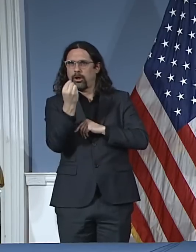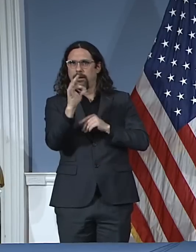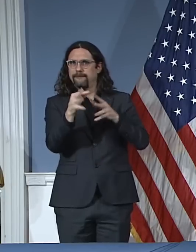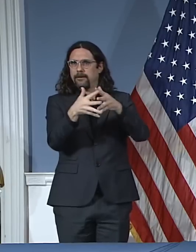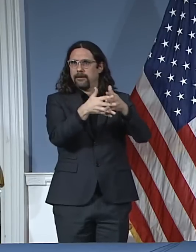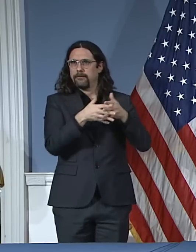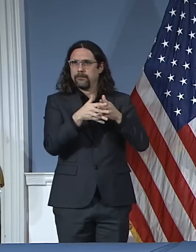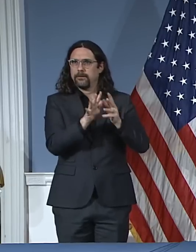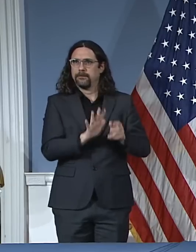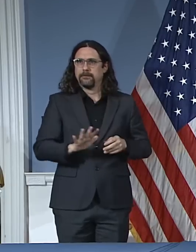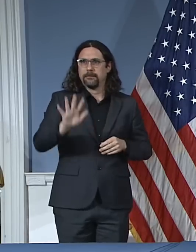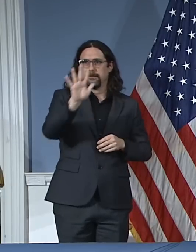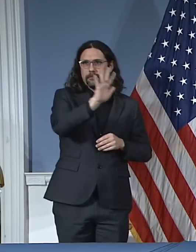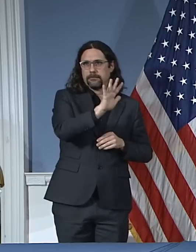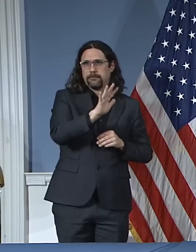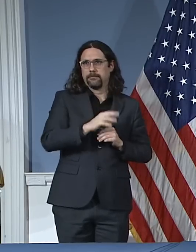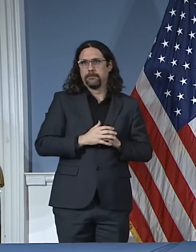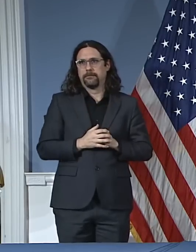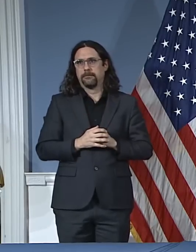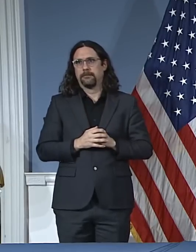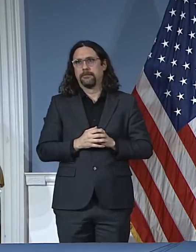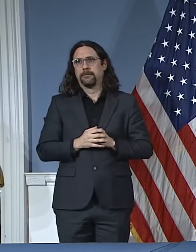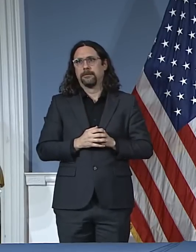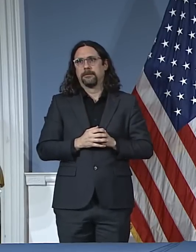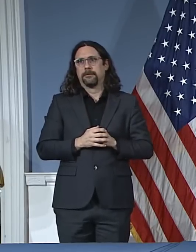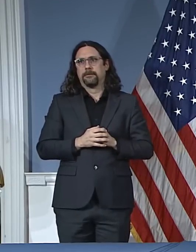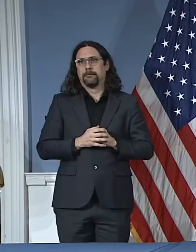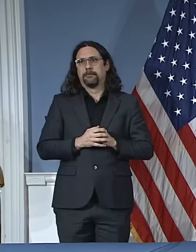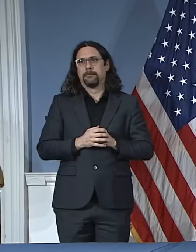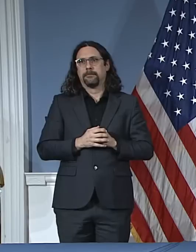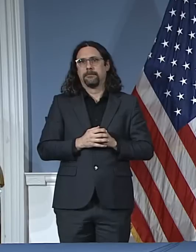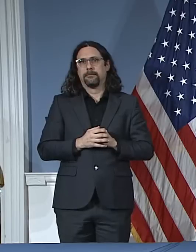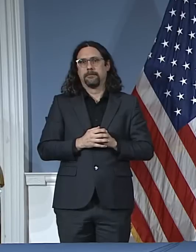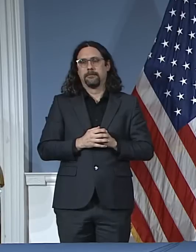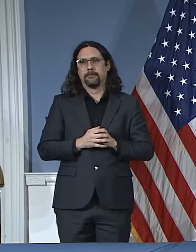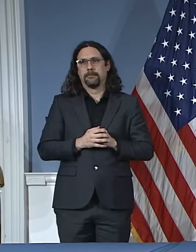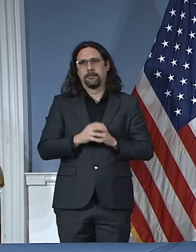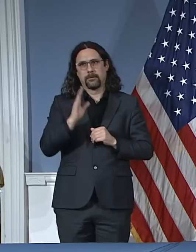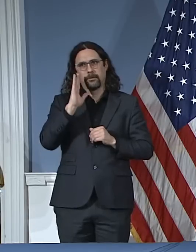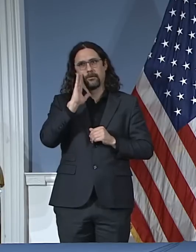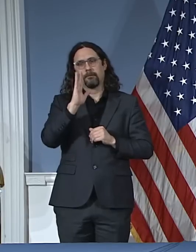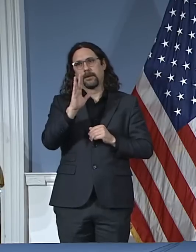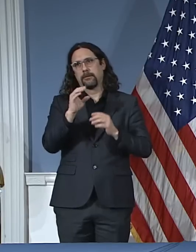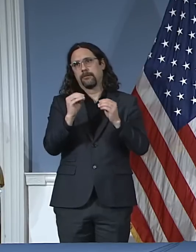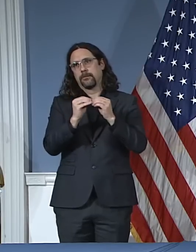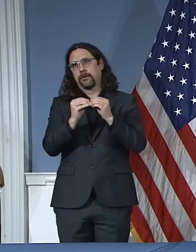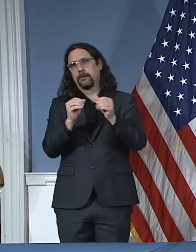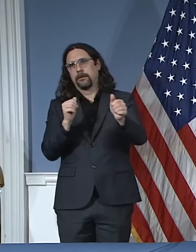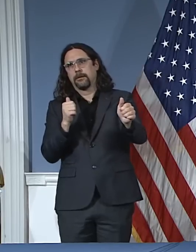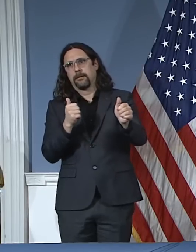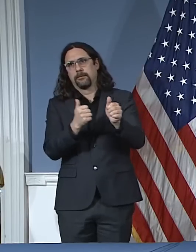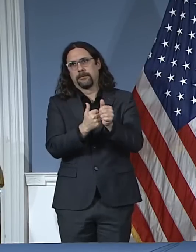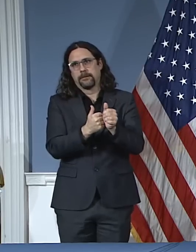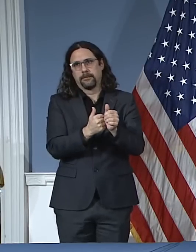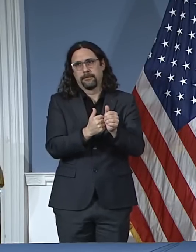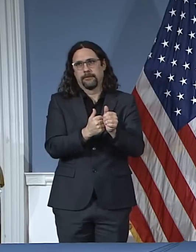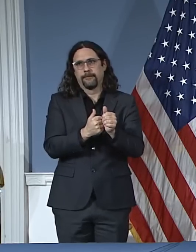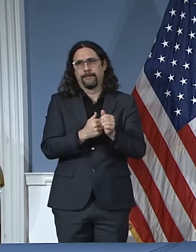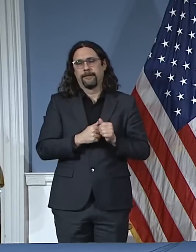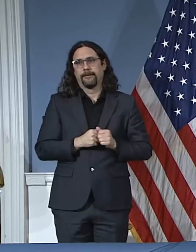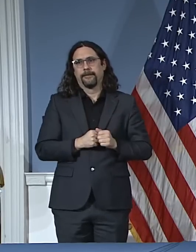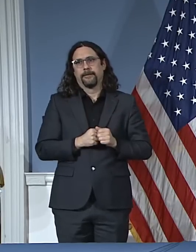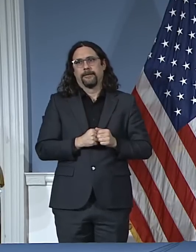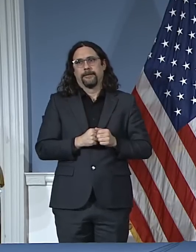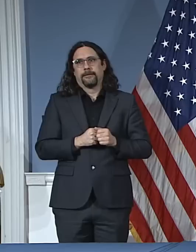fact. This is a crisis affecting our whole state, our whole nation, but it's a crisis affecting New York City far more than